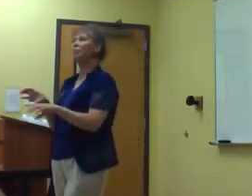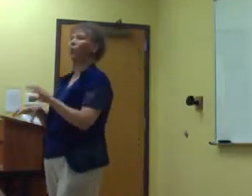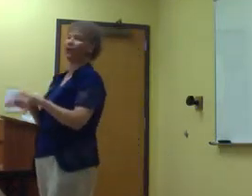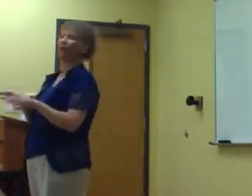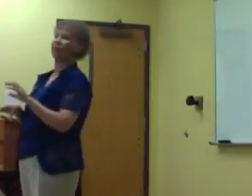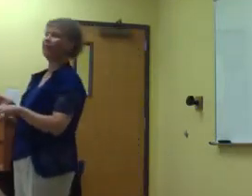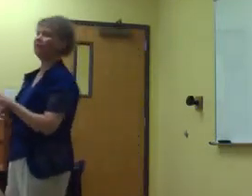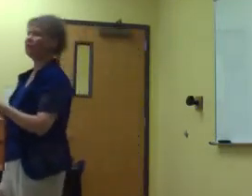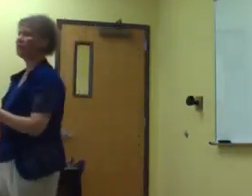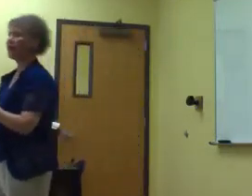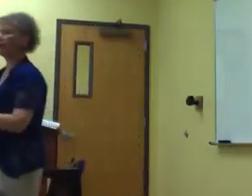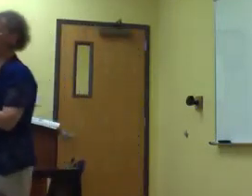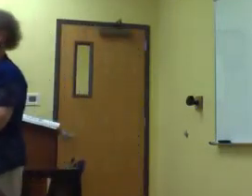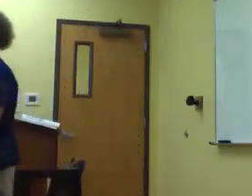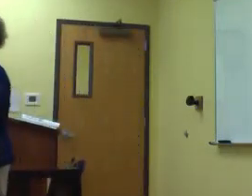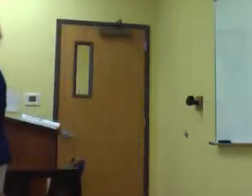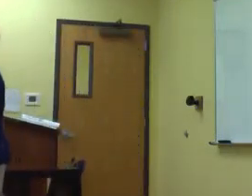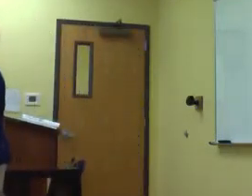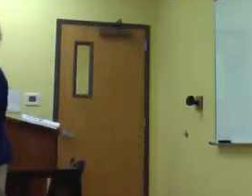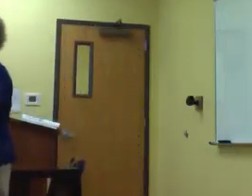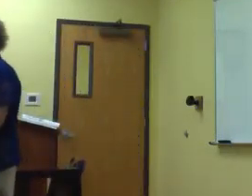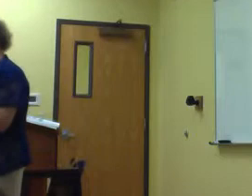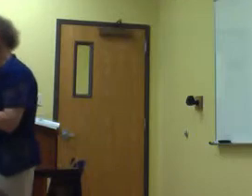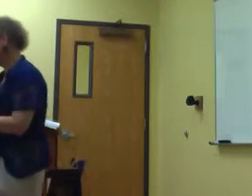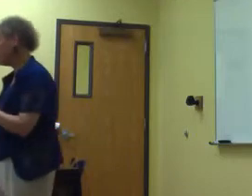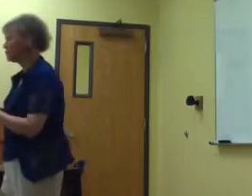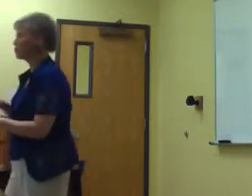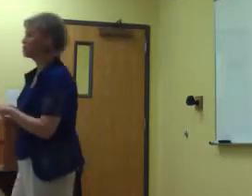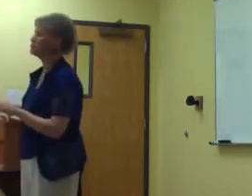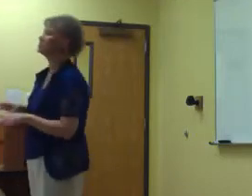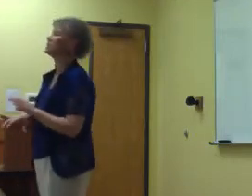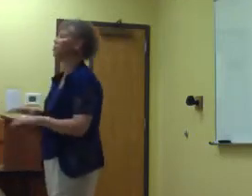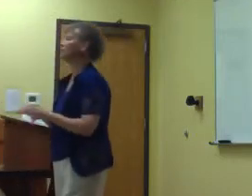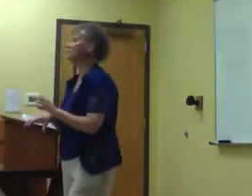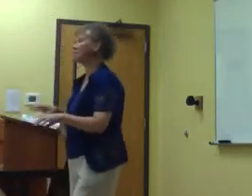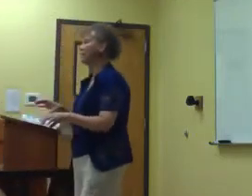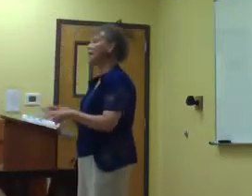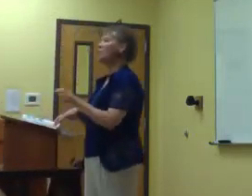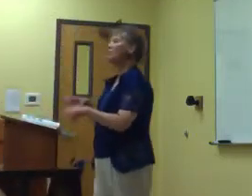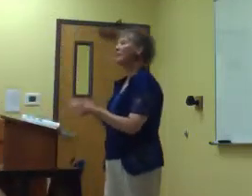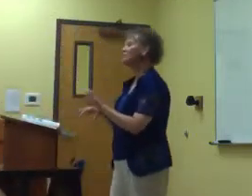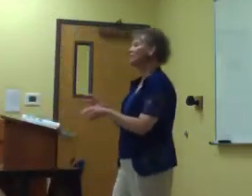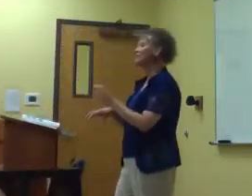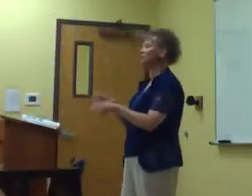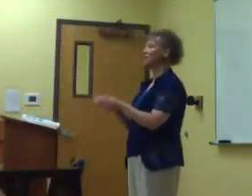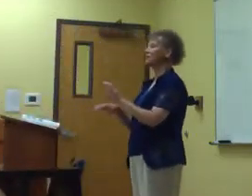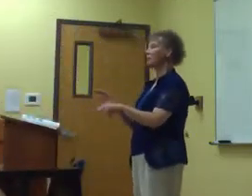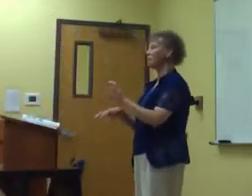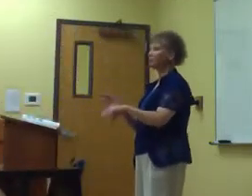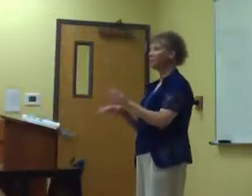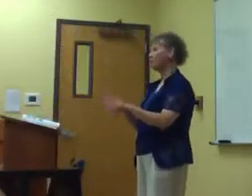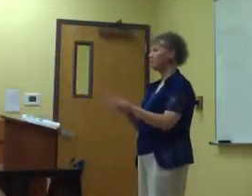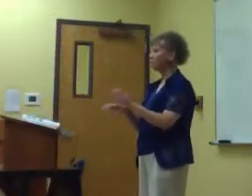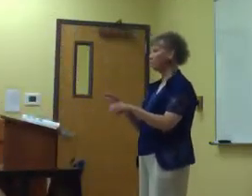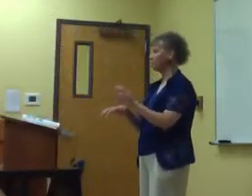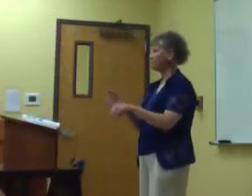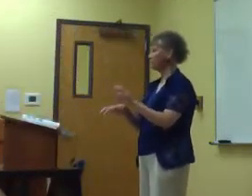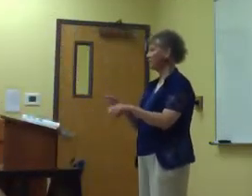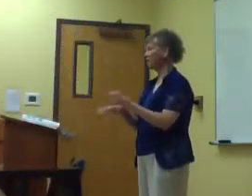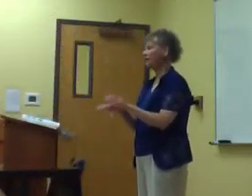keyboarding. All right? Because we don't use typewriters anymore. We use keyboards. All right? But that's all he's doing is all right?